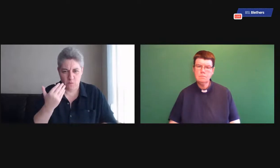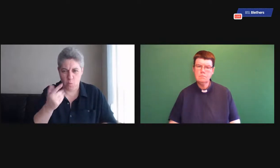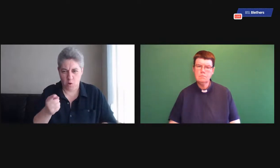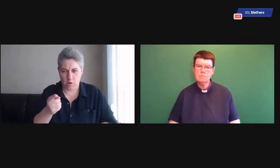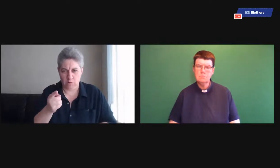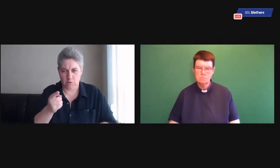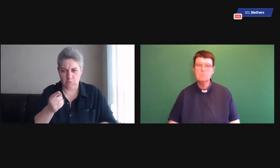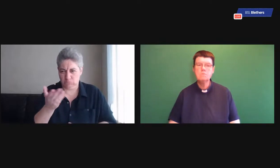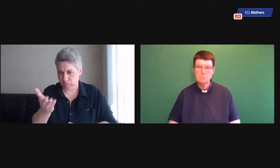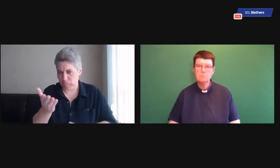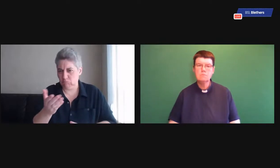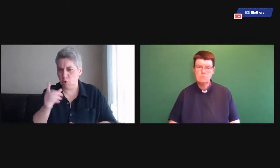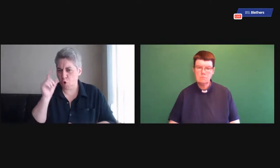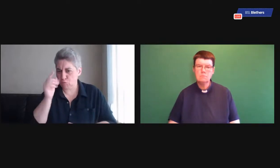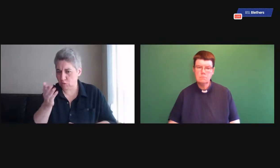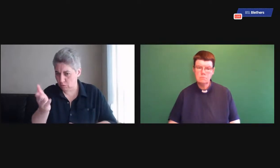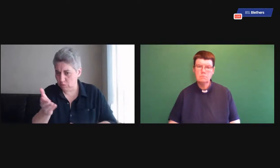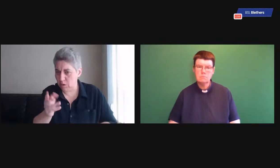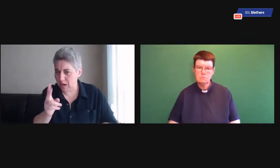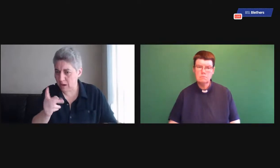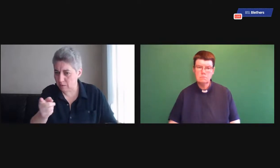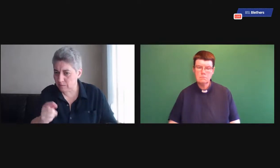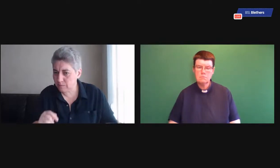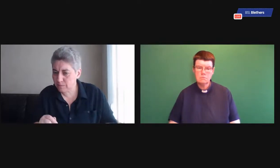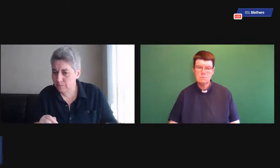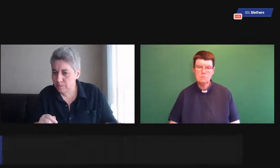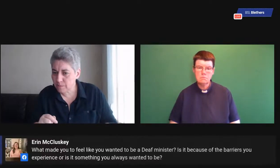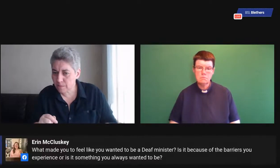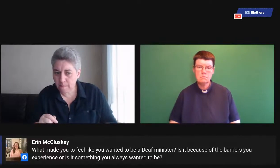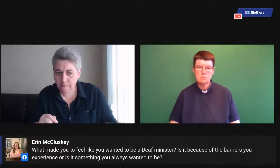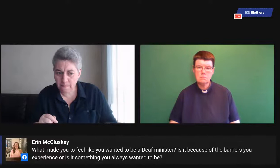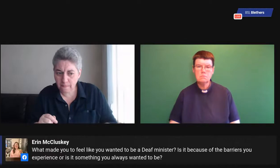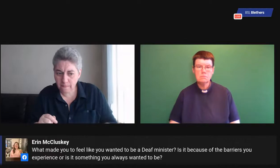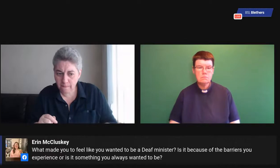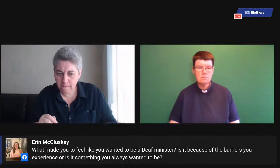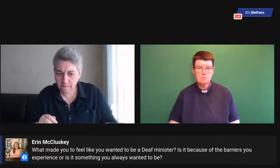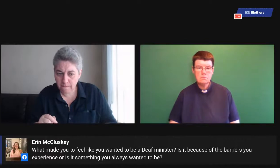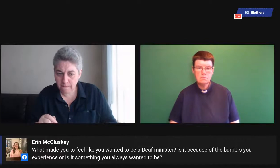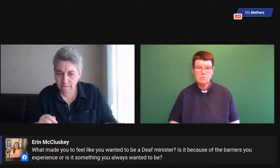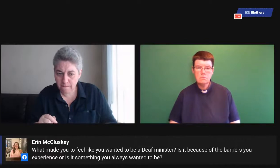someone else is asking another similar question, so that's great. We've covered that.